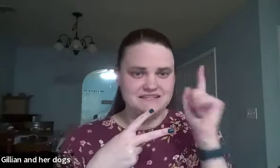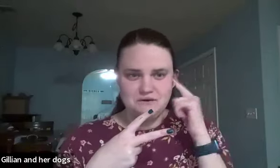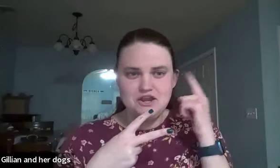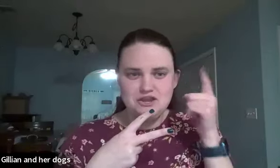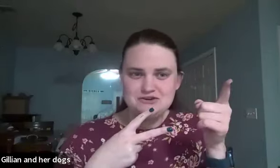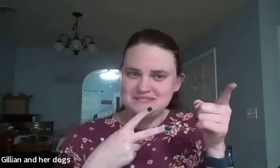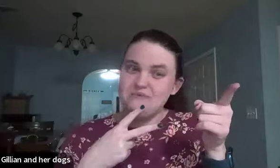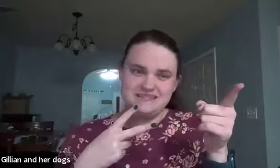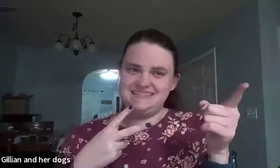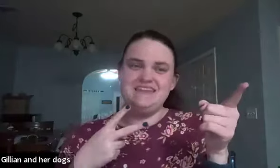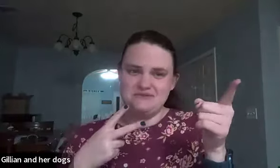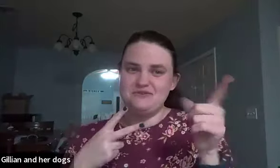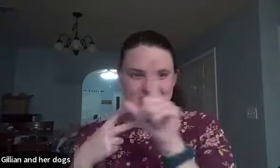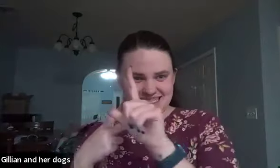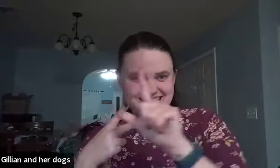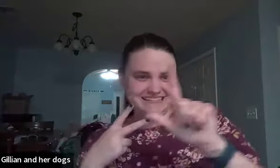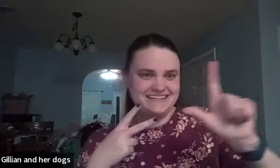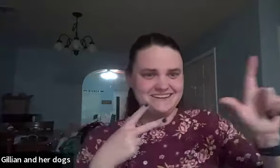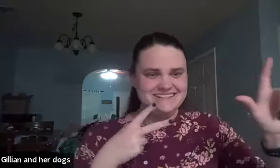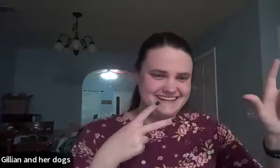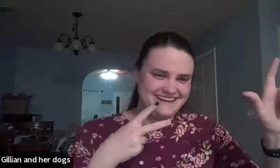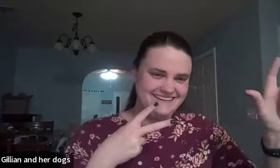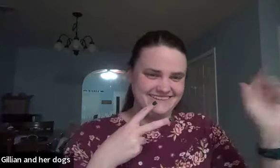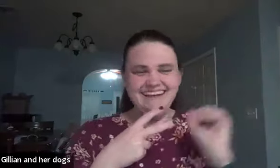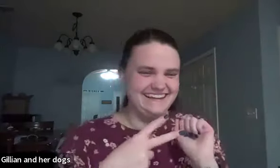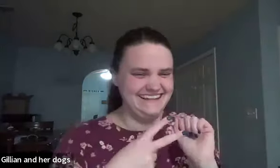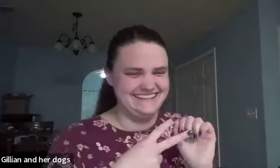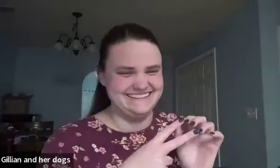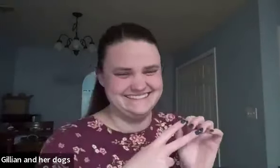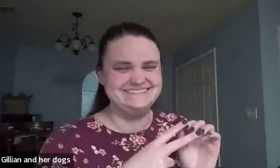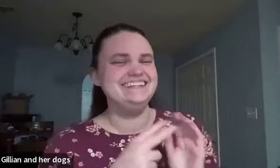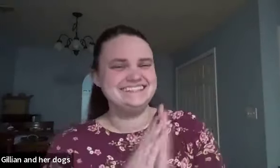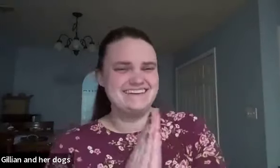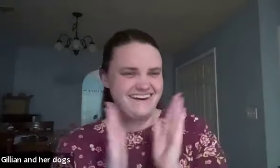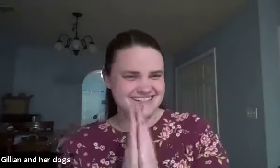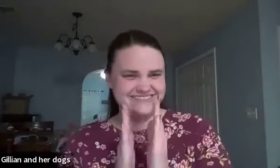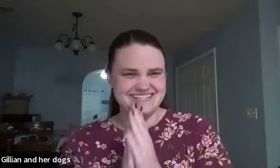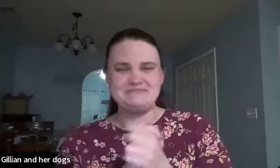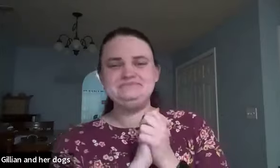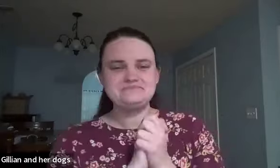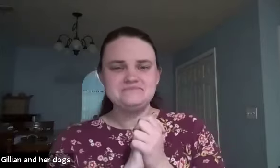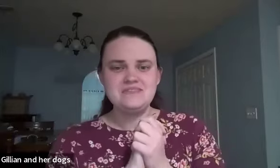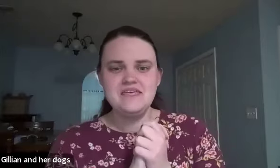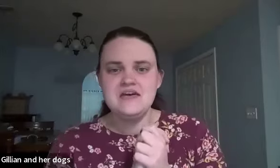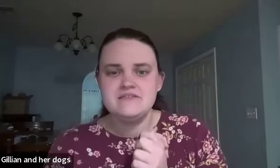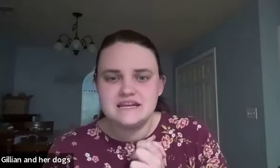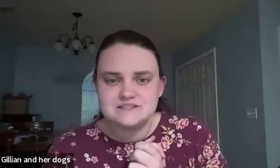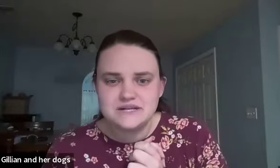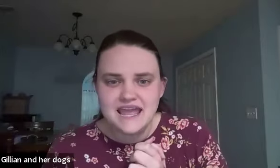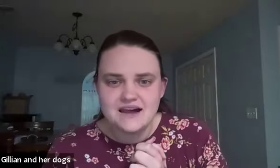That's how I knew someone's seen that before because she slid her Danielle. So awesome, great job. The next one I